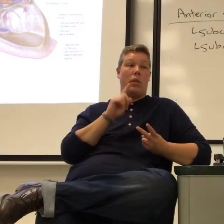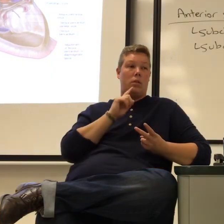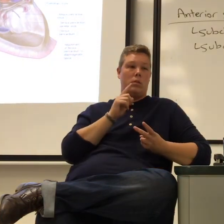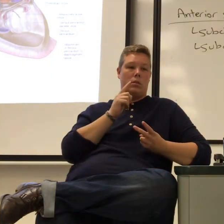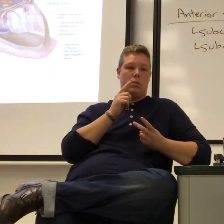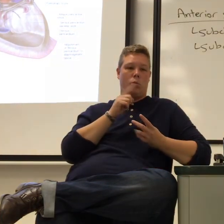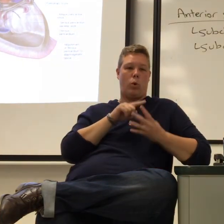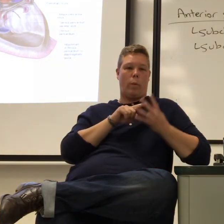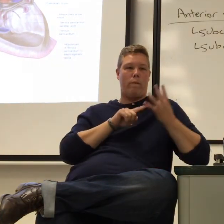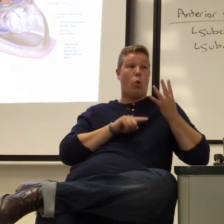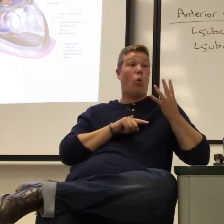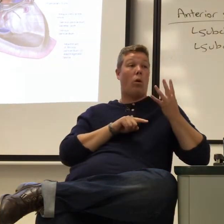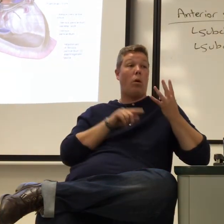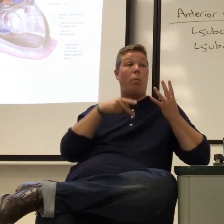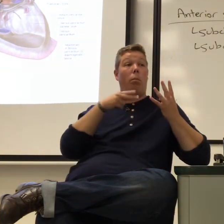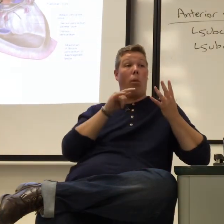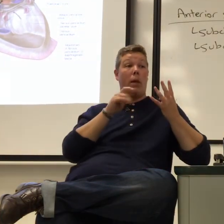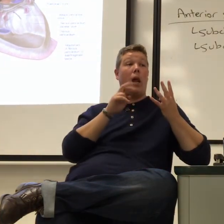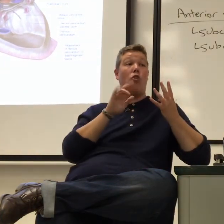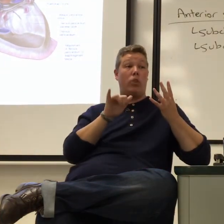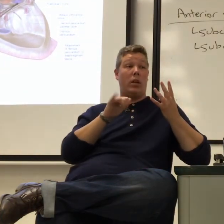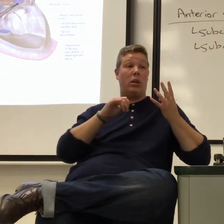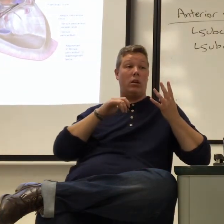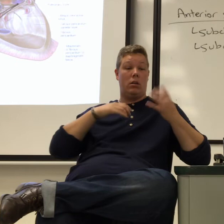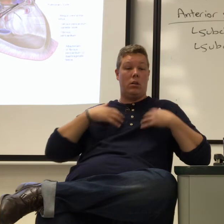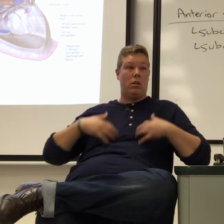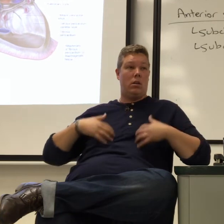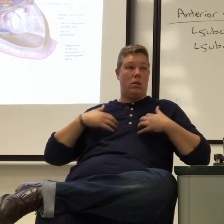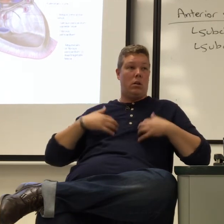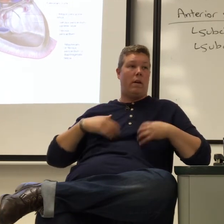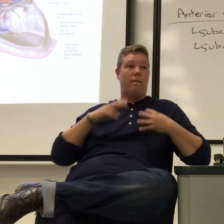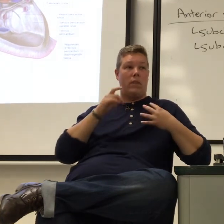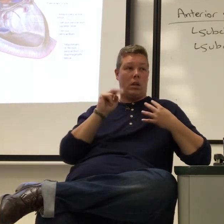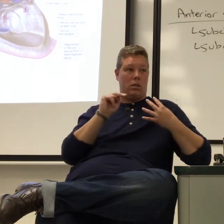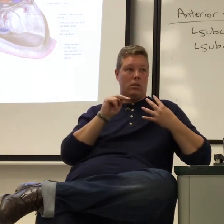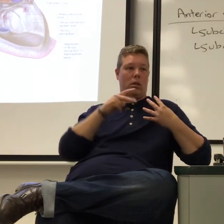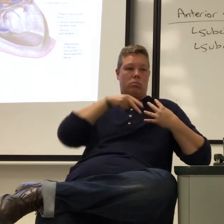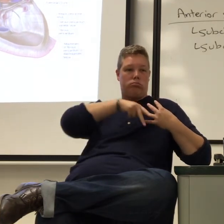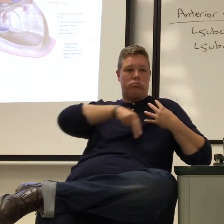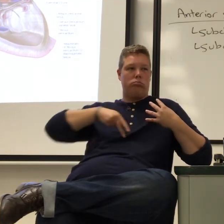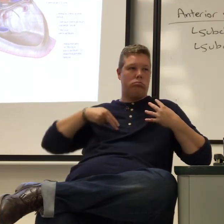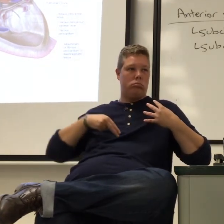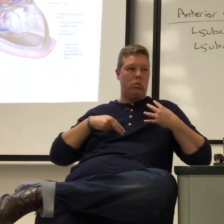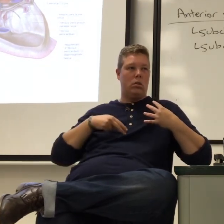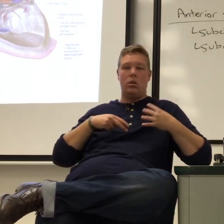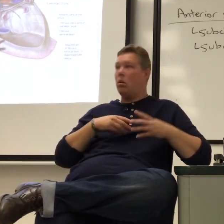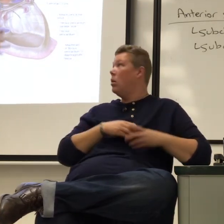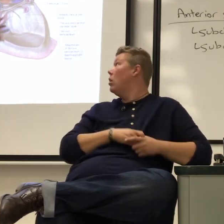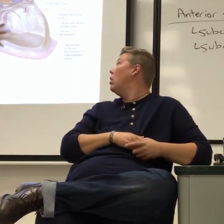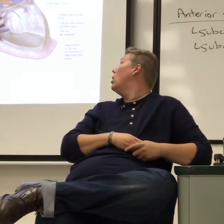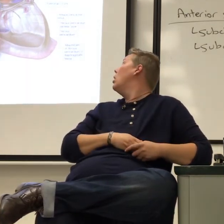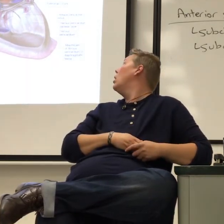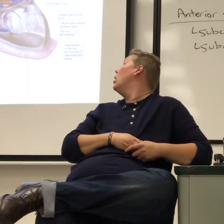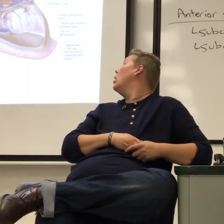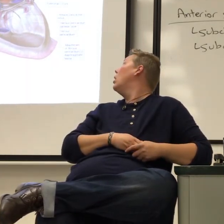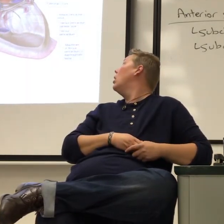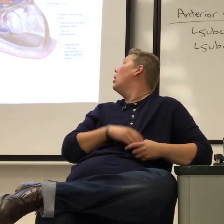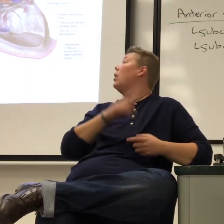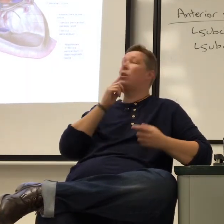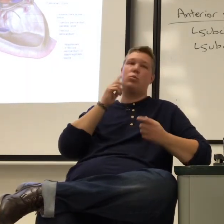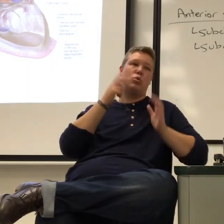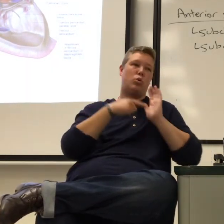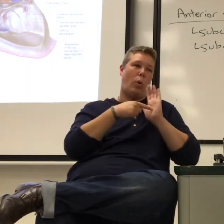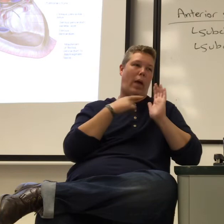pulmonary veins. You have to cut the aorta, pulmonary trunk. And this is, I kind of put this next to it, the empty chamber